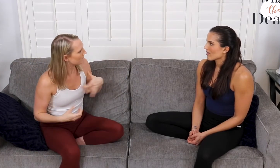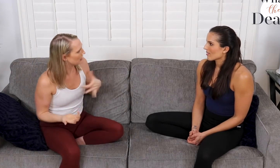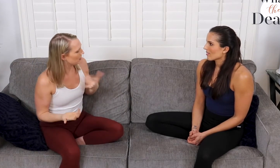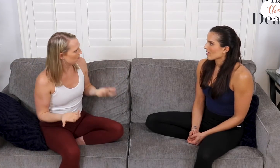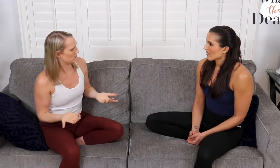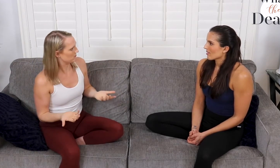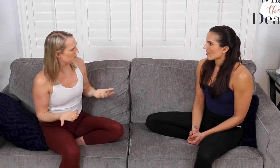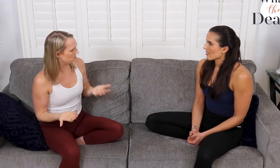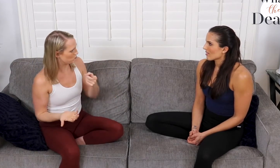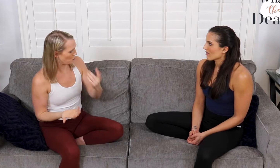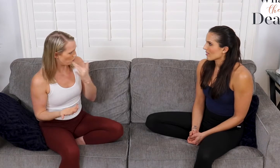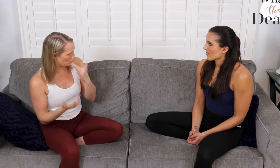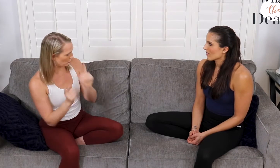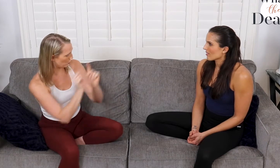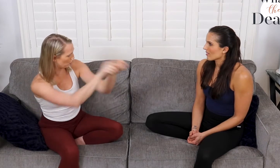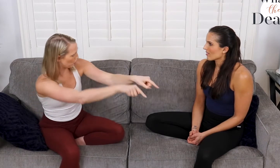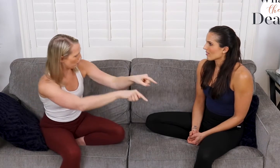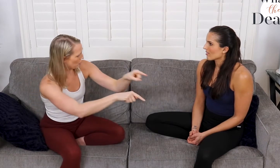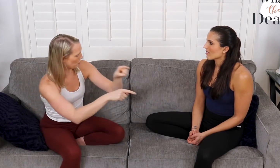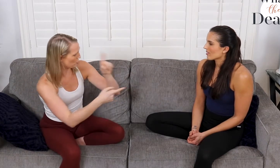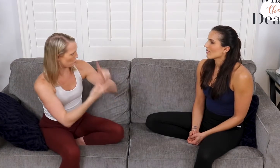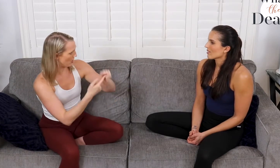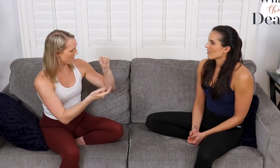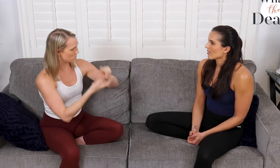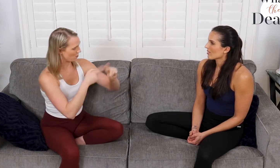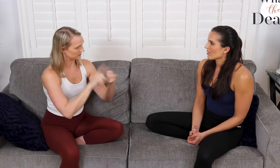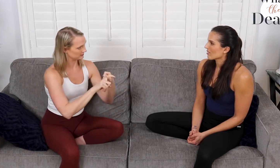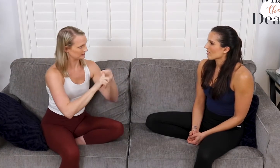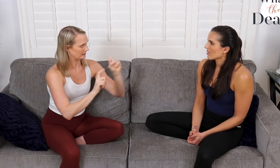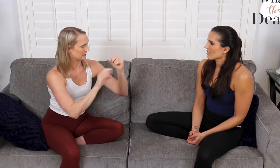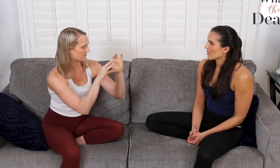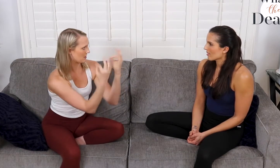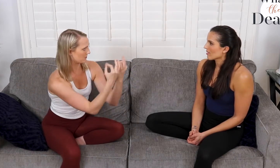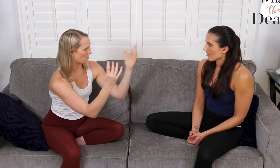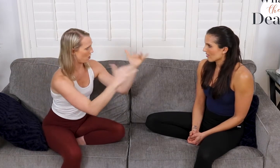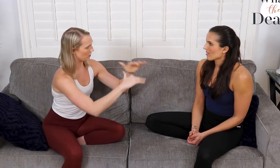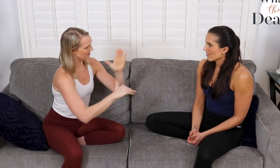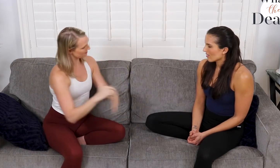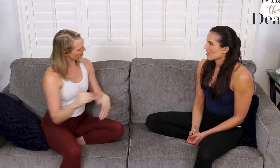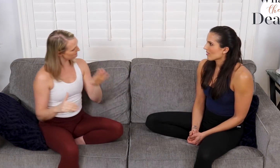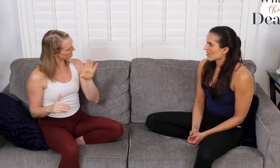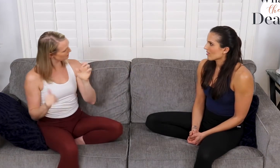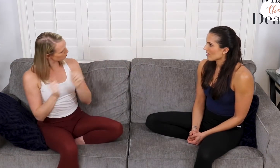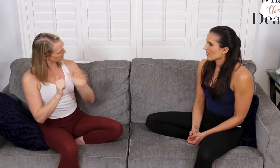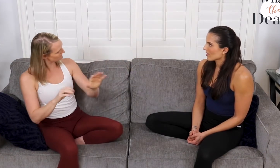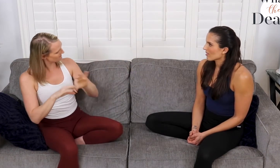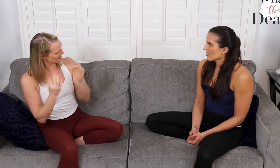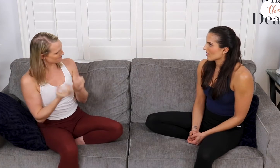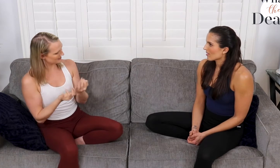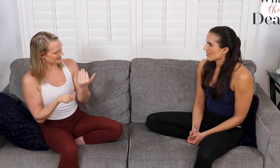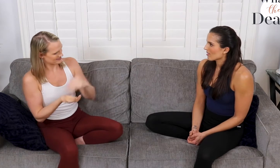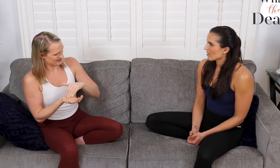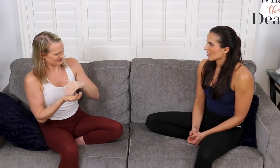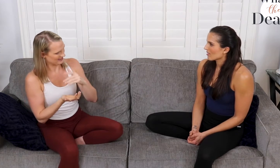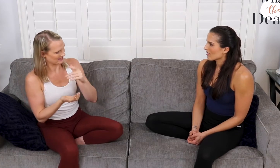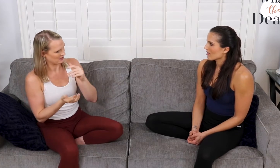the holidays and the struggle with being capable of communicating with our own family members or in general. I remember growing up, I